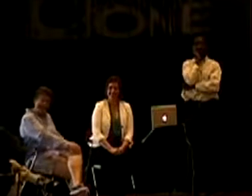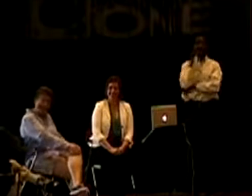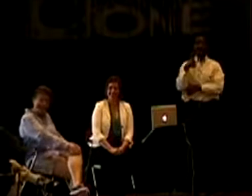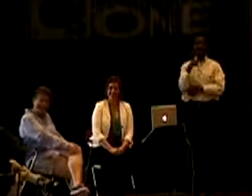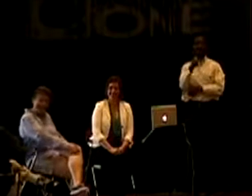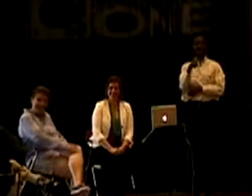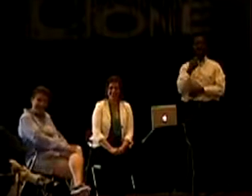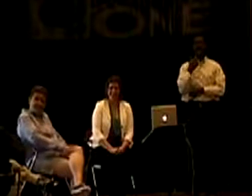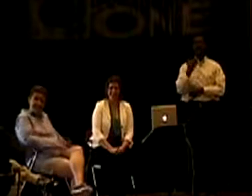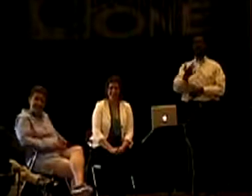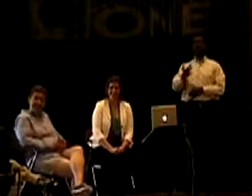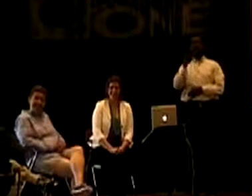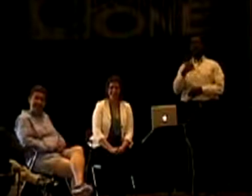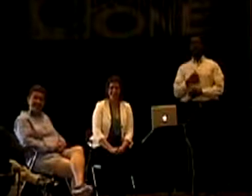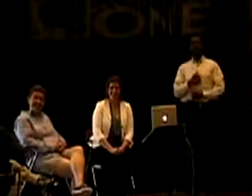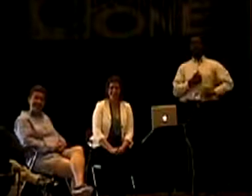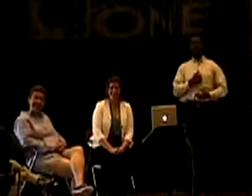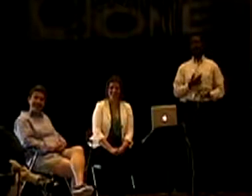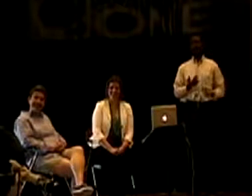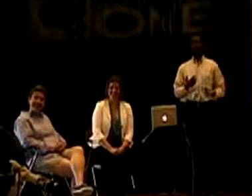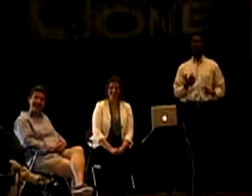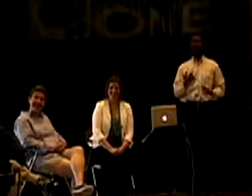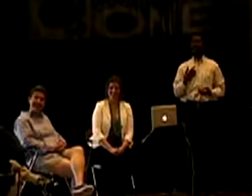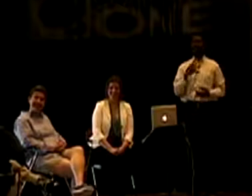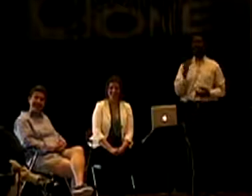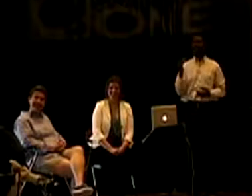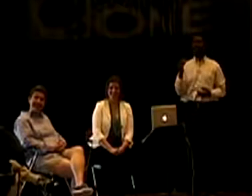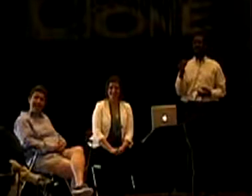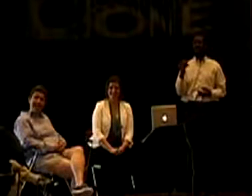And it made me laugh.